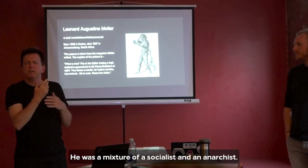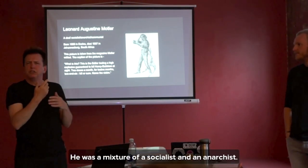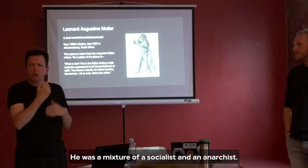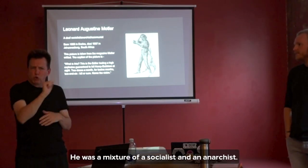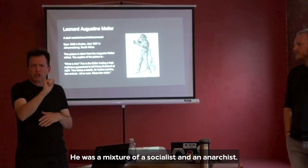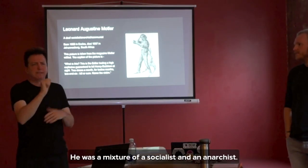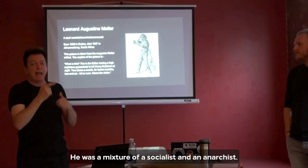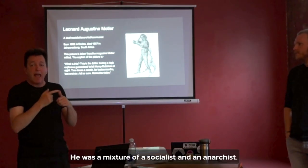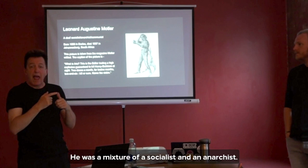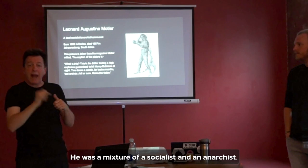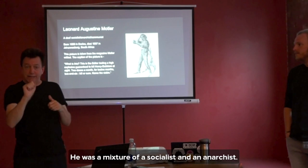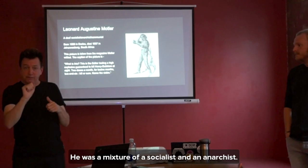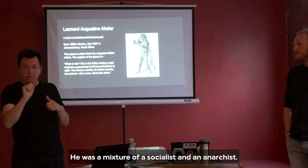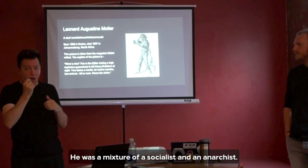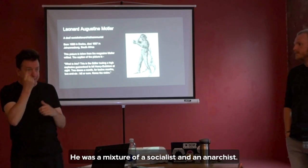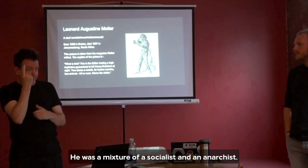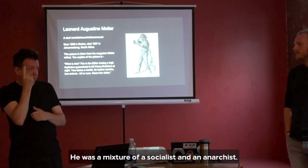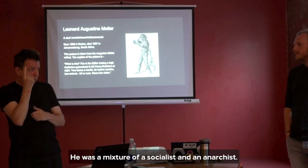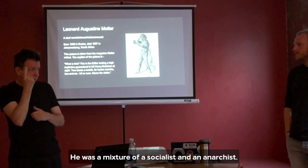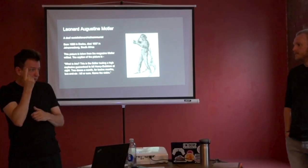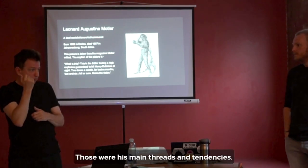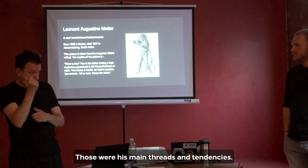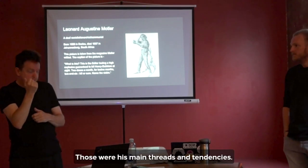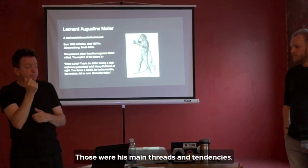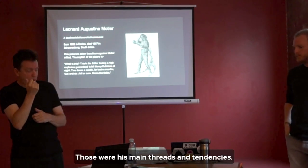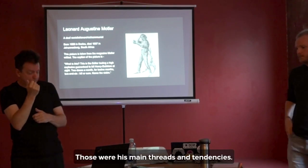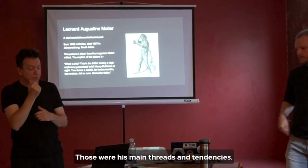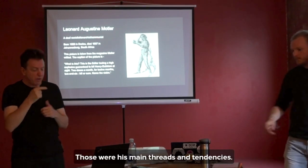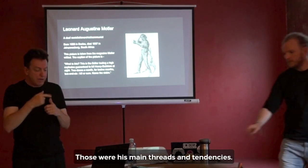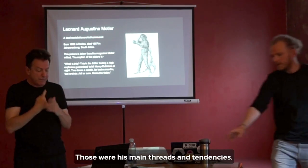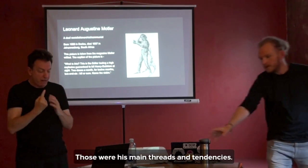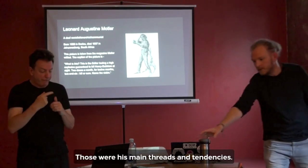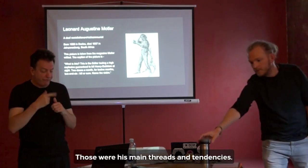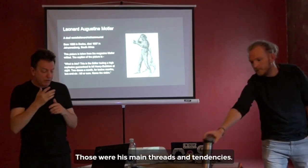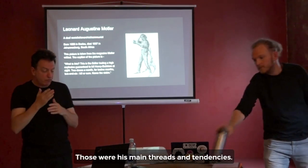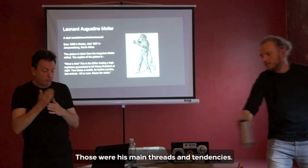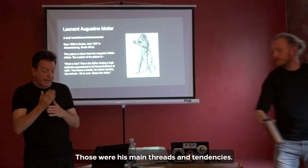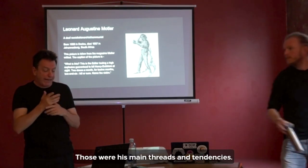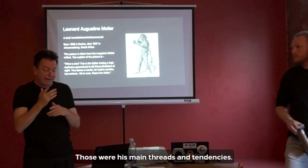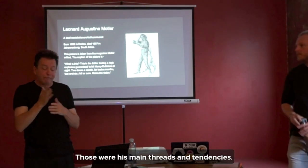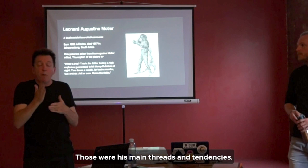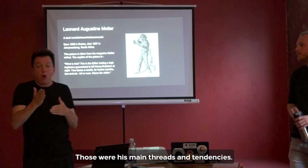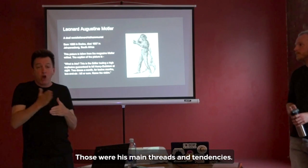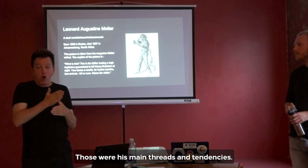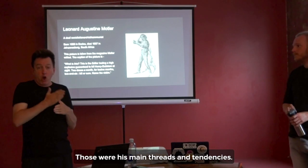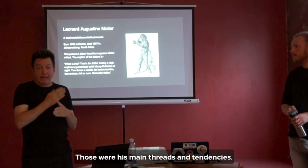He was a mixture of a socialist and an anarchist. Those were his main threads and tendencies. He